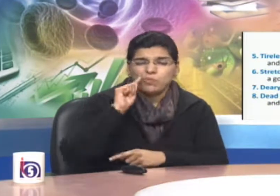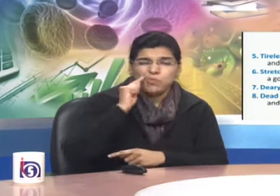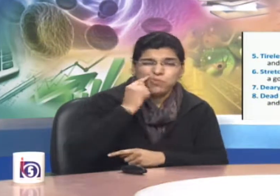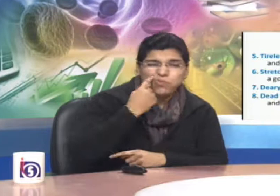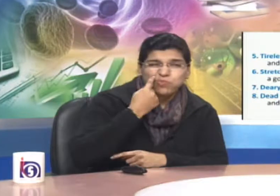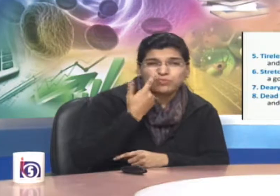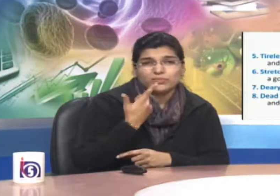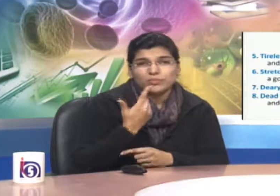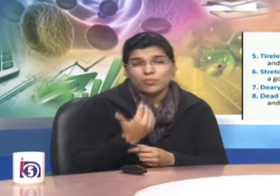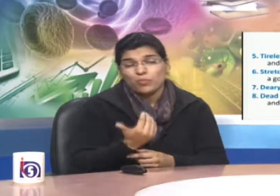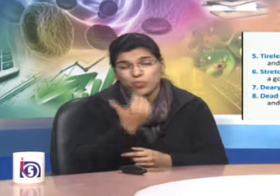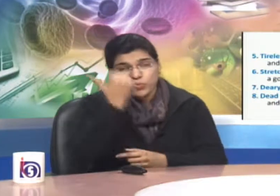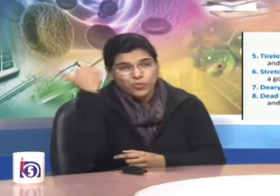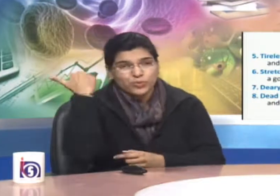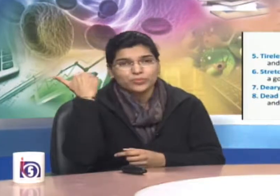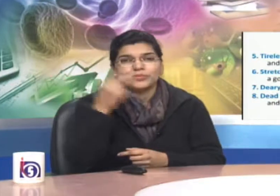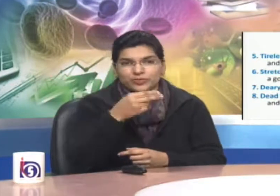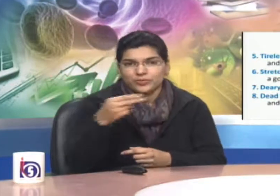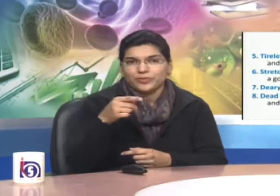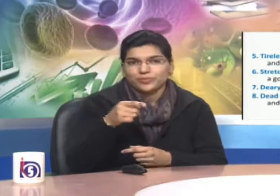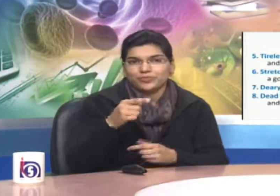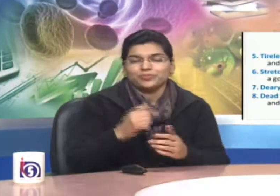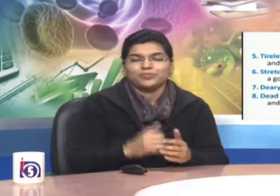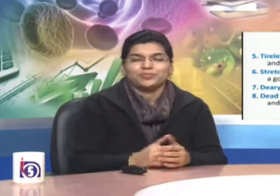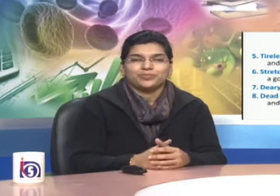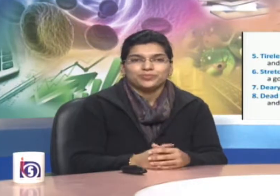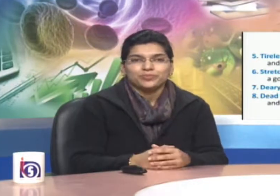dreary, means dull.